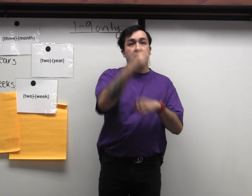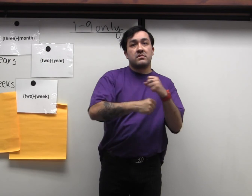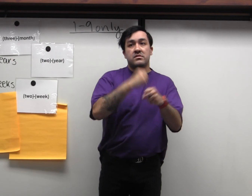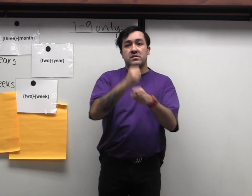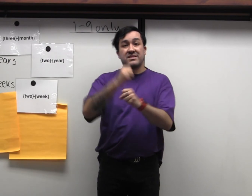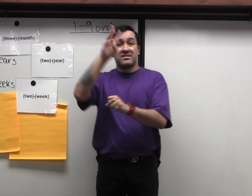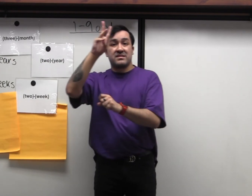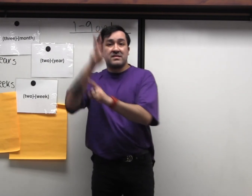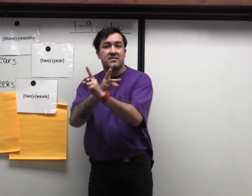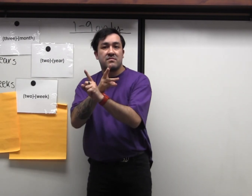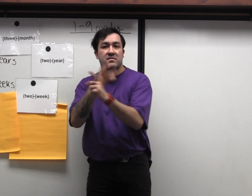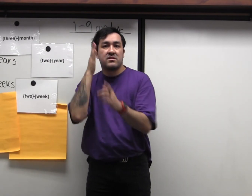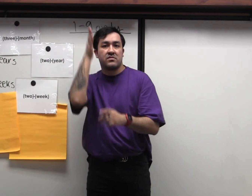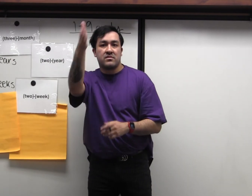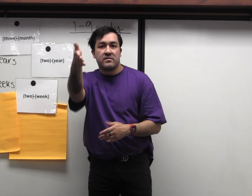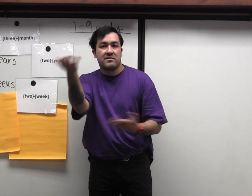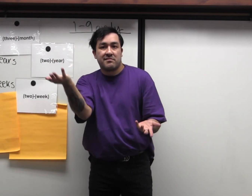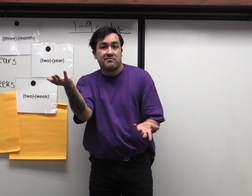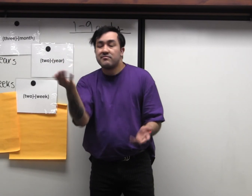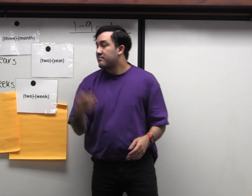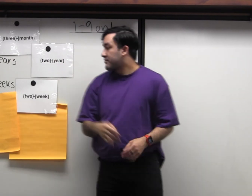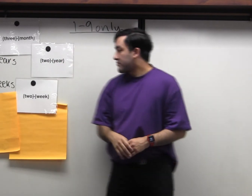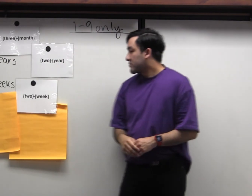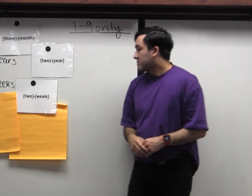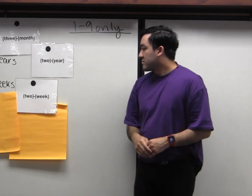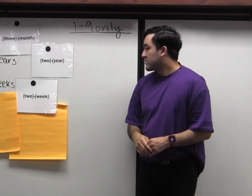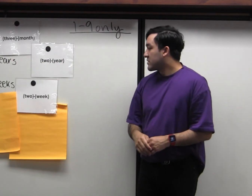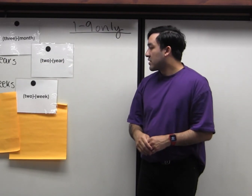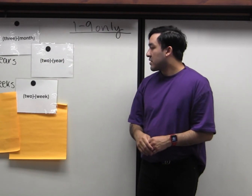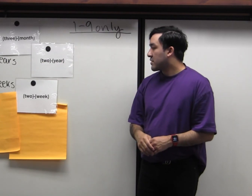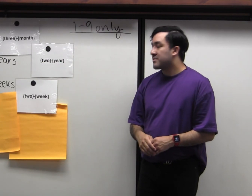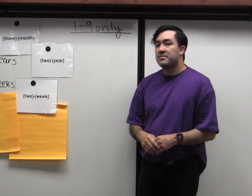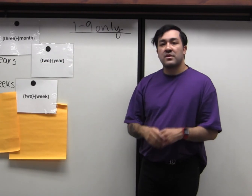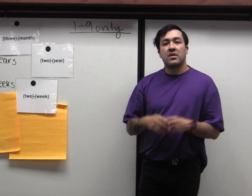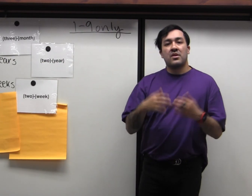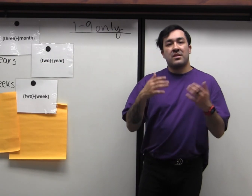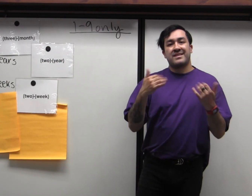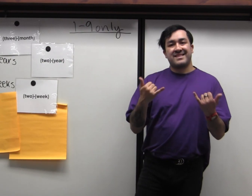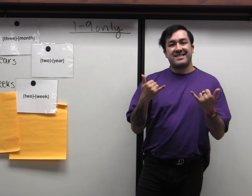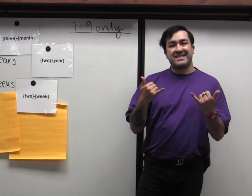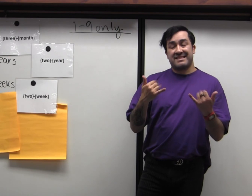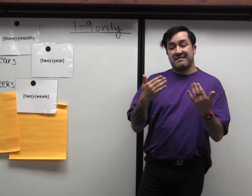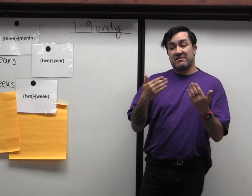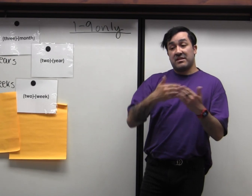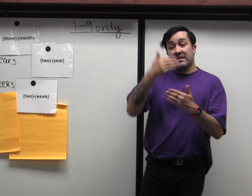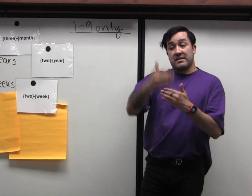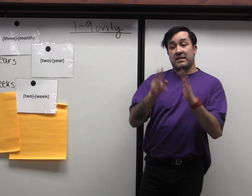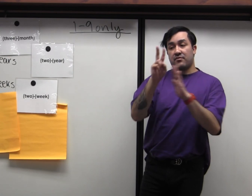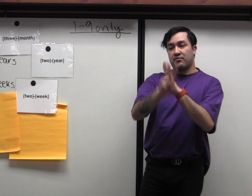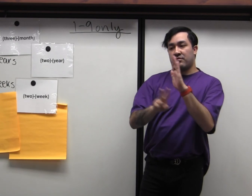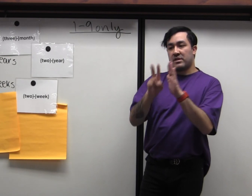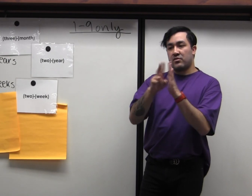to worry about breaking the rule of 1 through 9. Because there's other ways to sign these things without using those specific